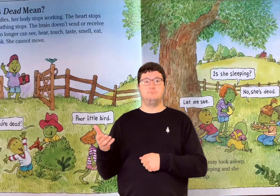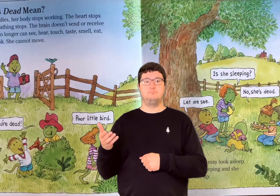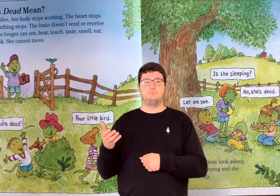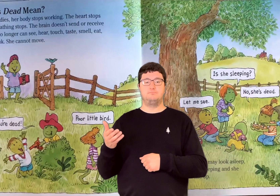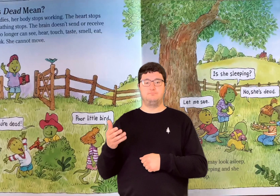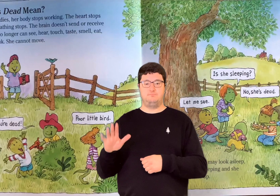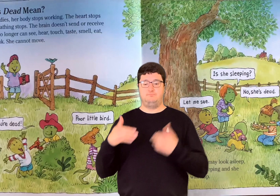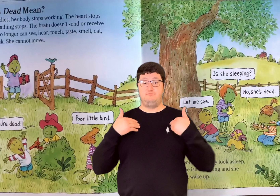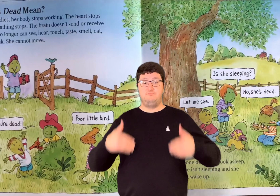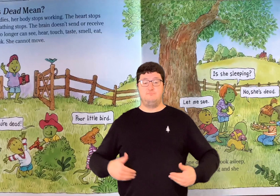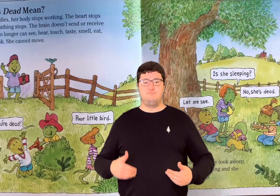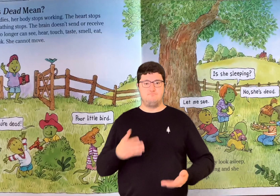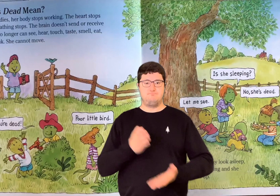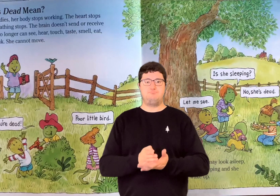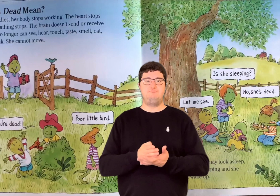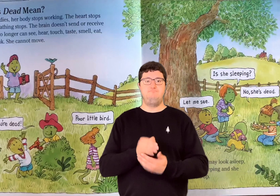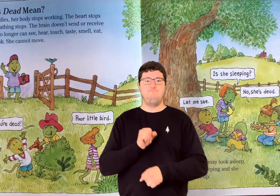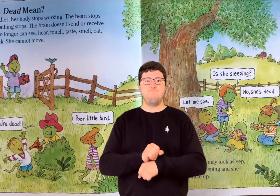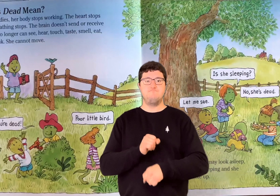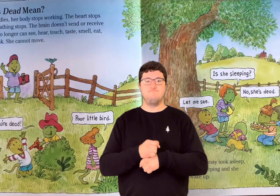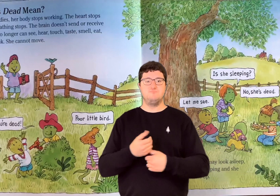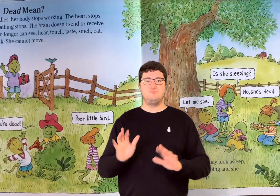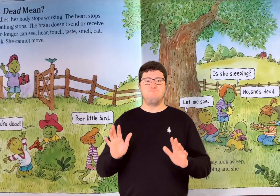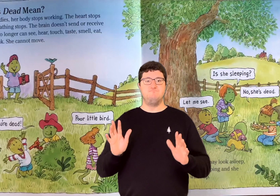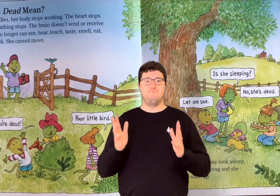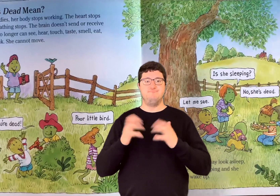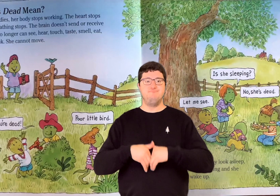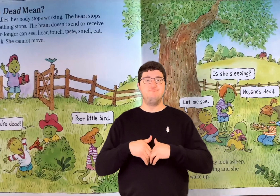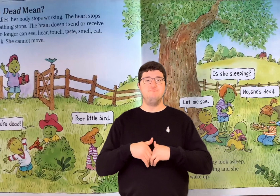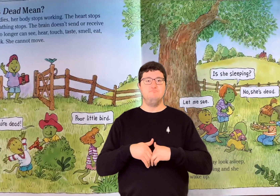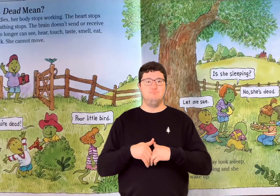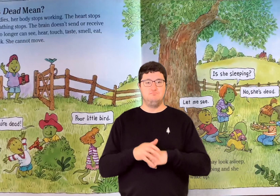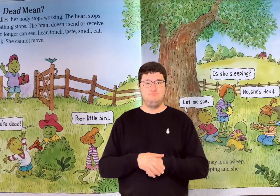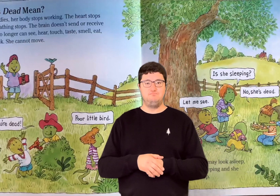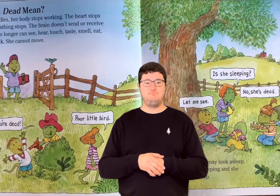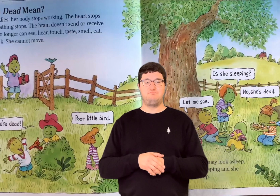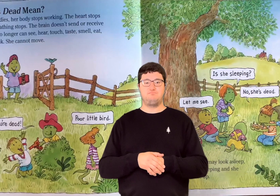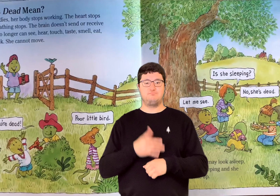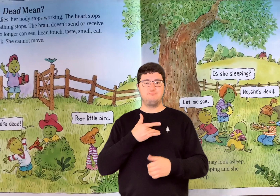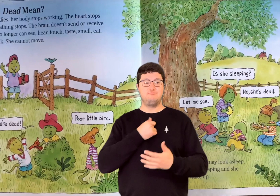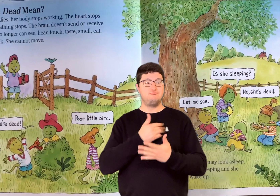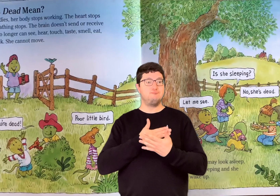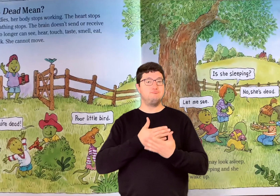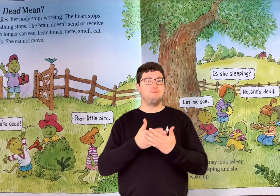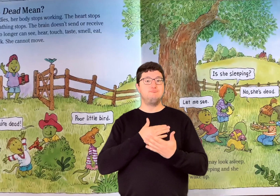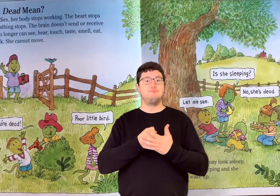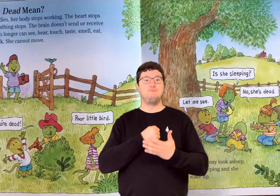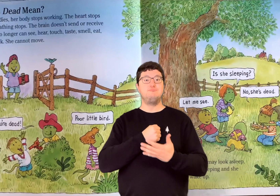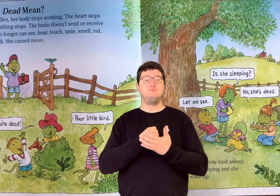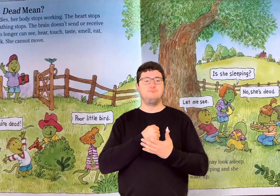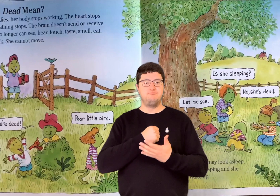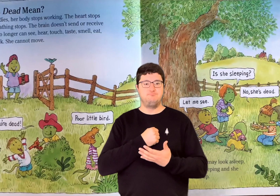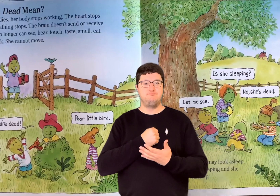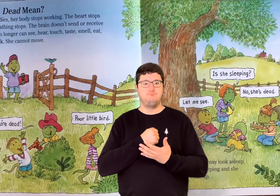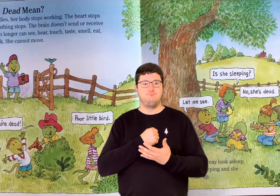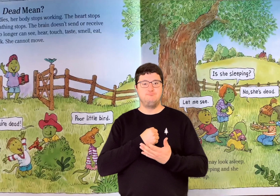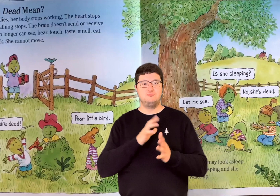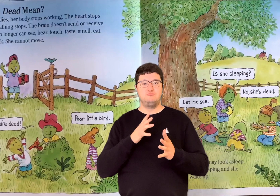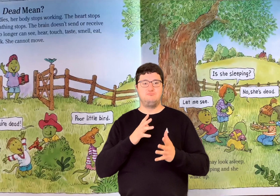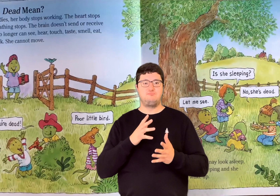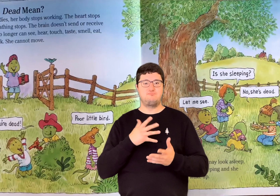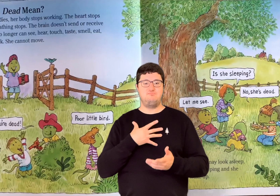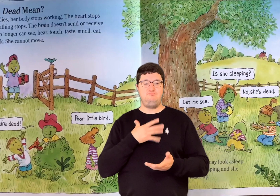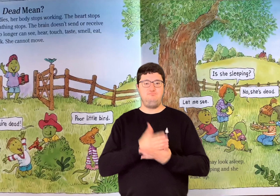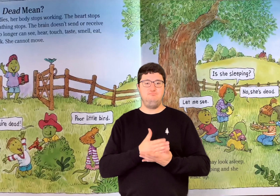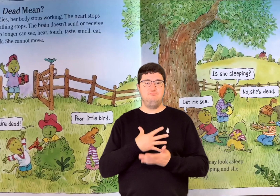When someone dies, her body stops working. The heart stops beating and breathing stops. The brain